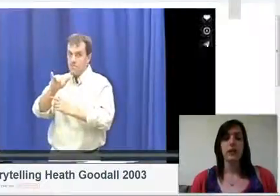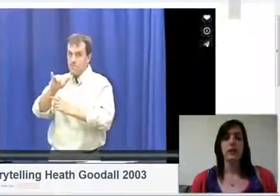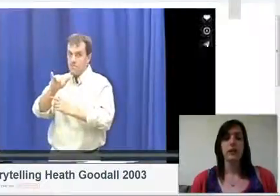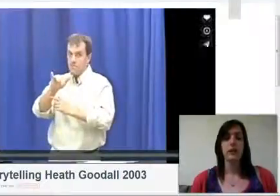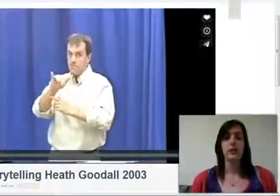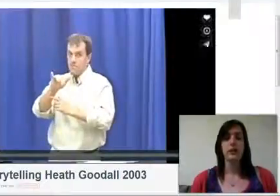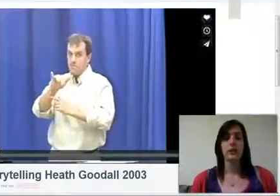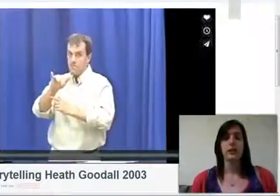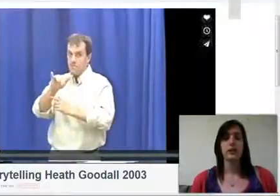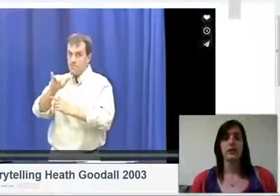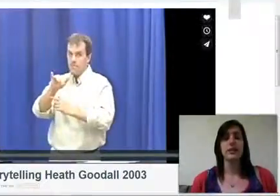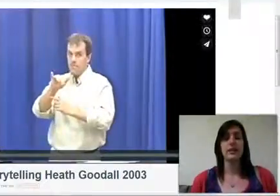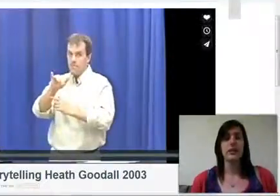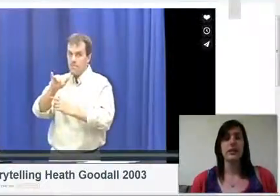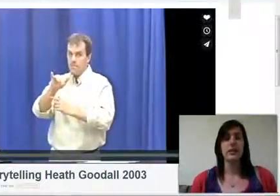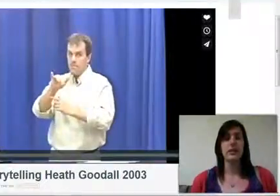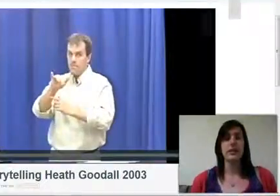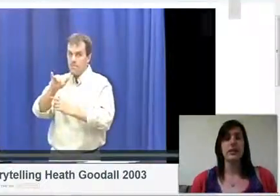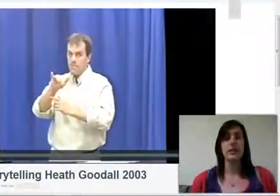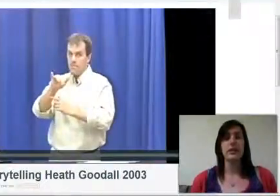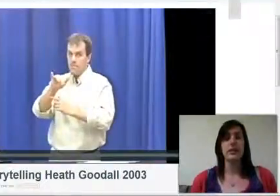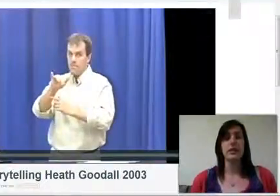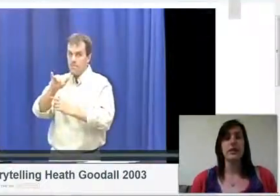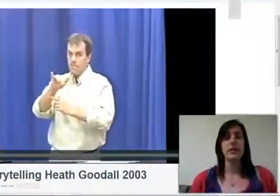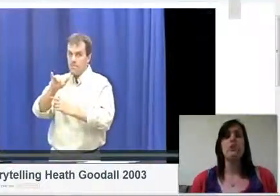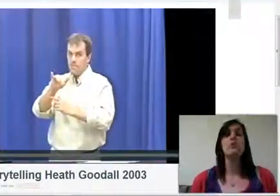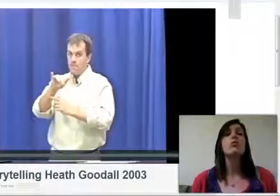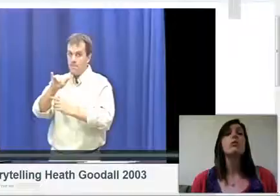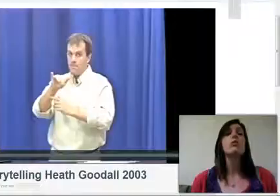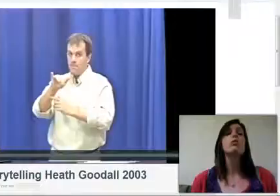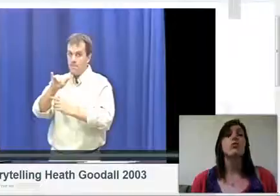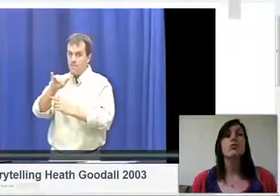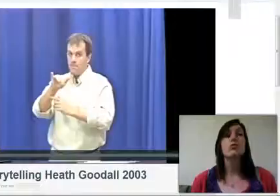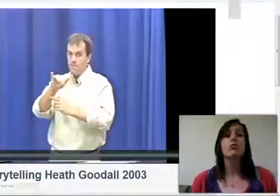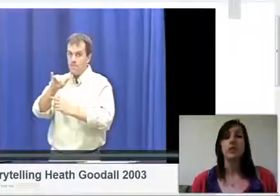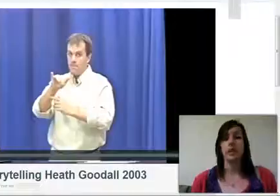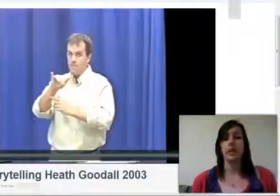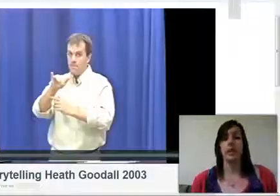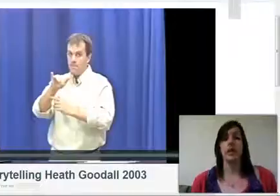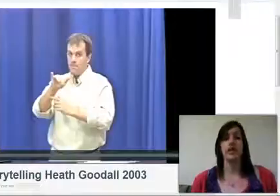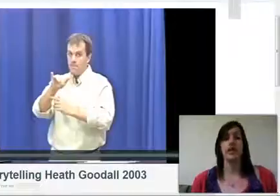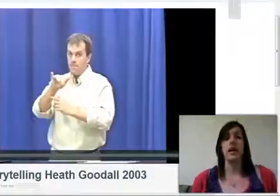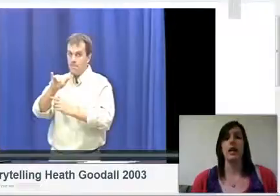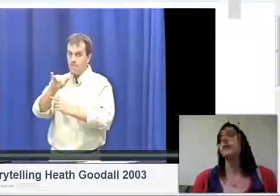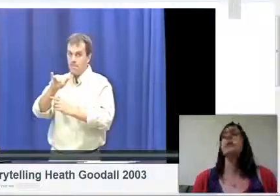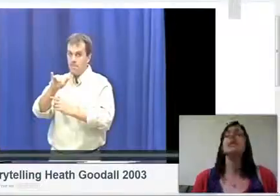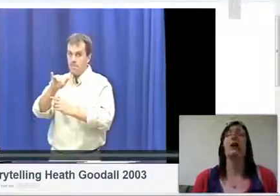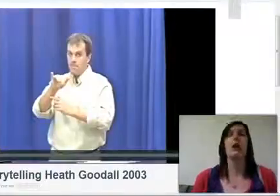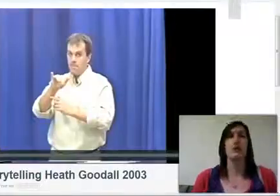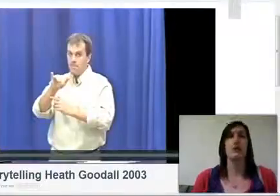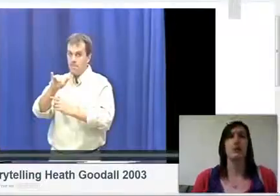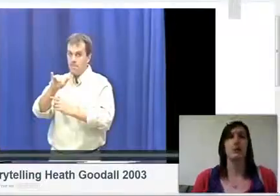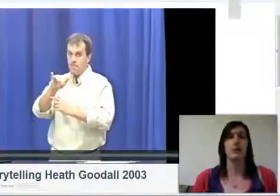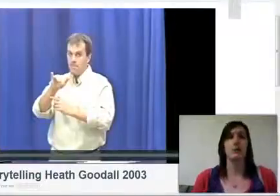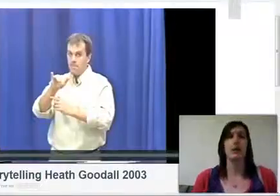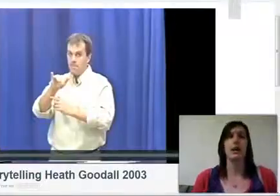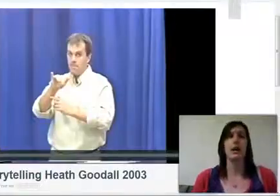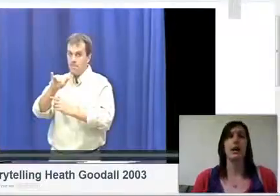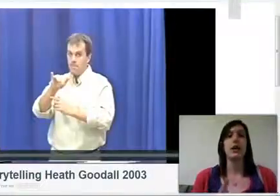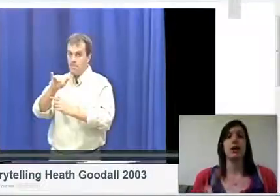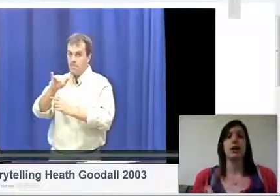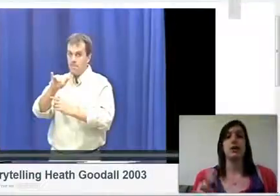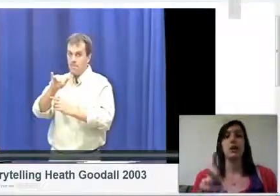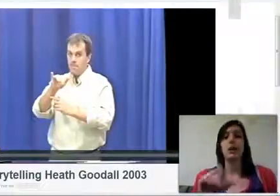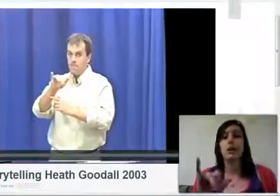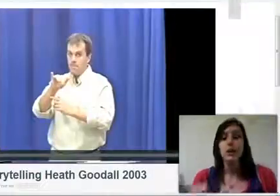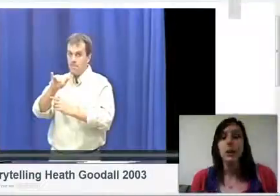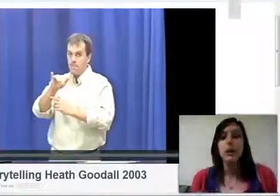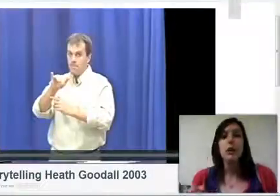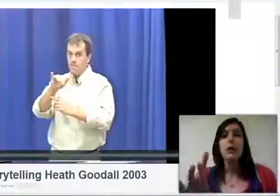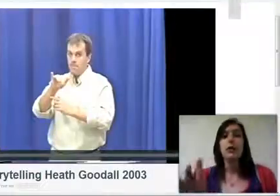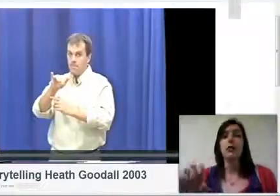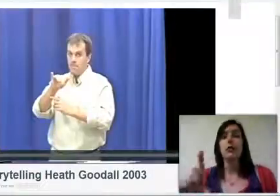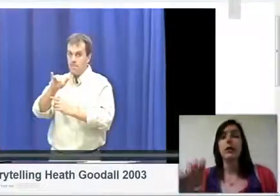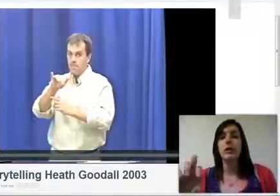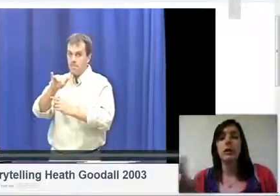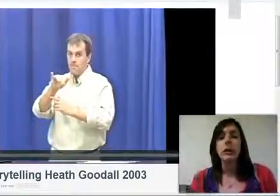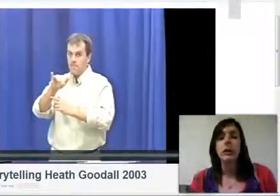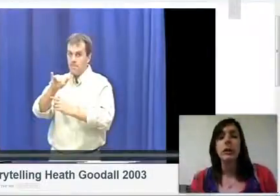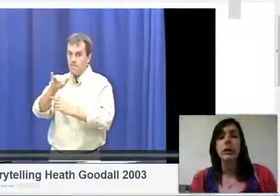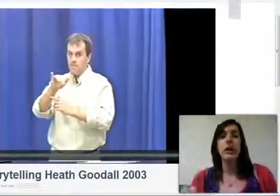Yeah, he's talking about the book title, and he's saying that she's really, really angry, and you can tell in the finger spelling,